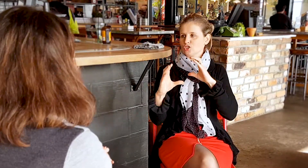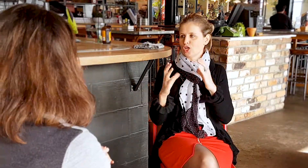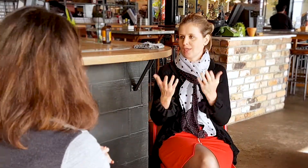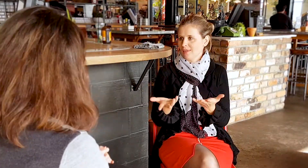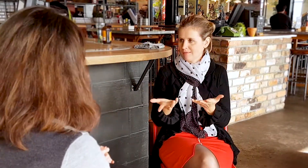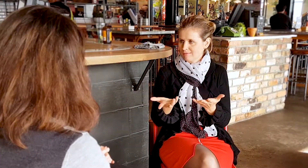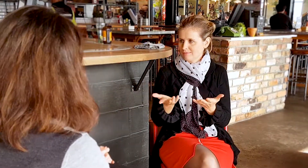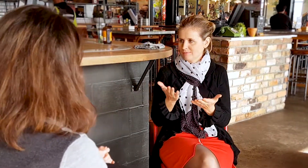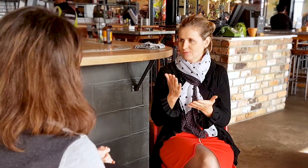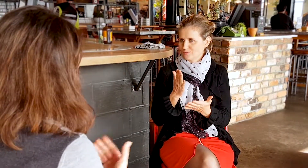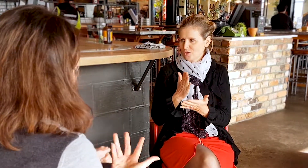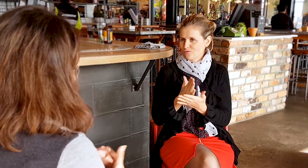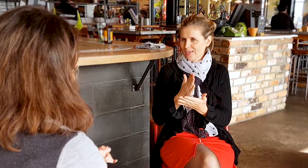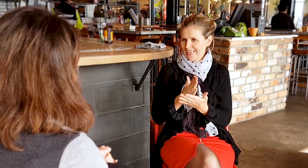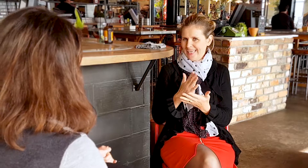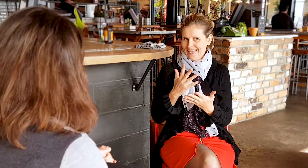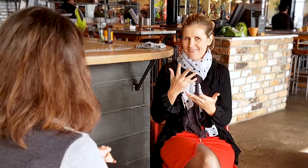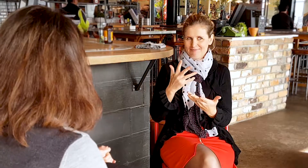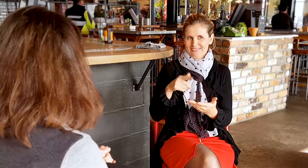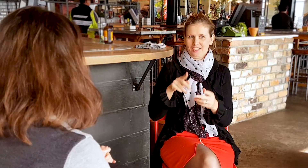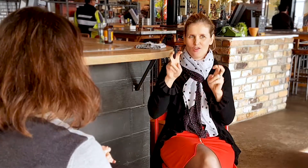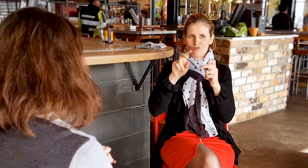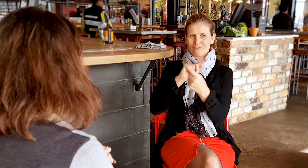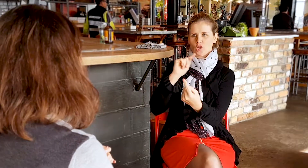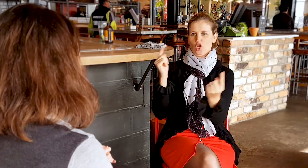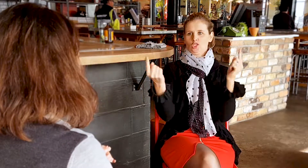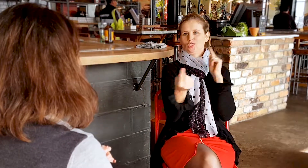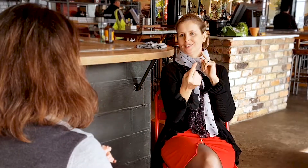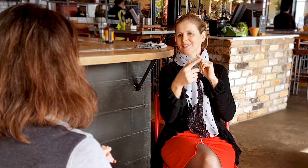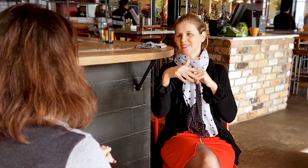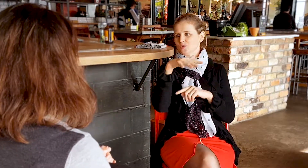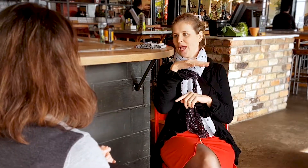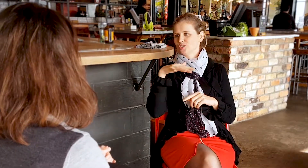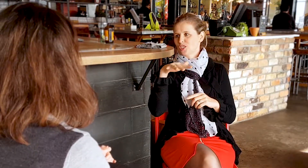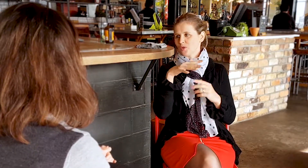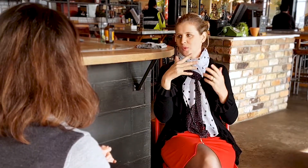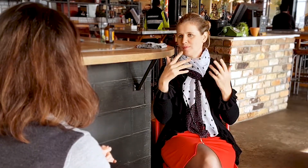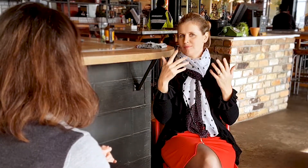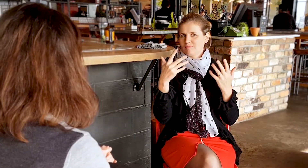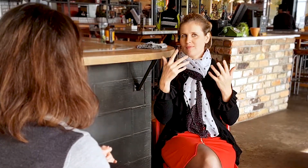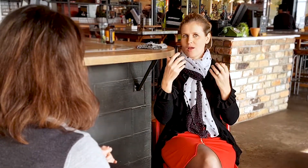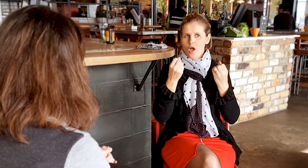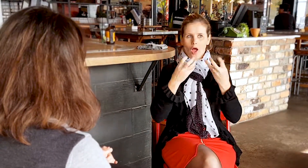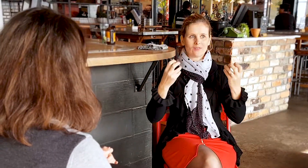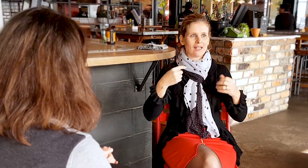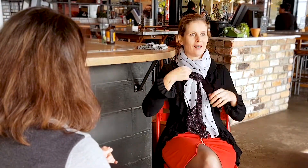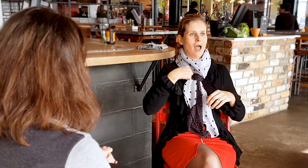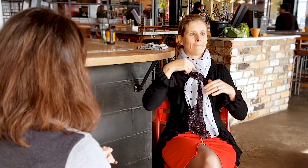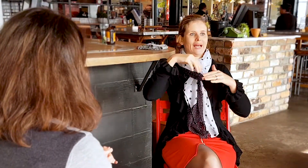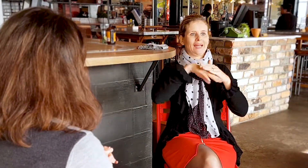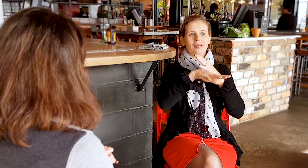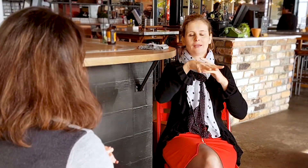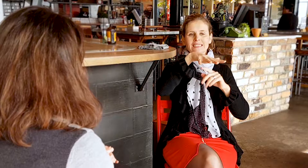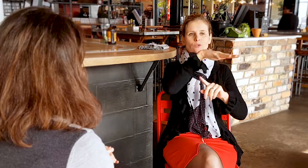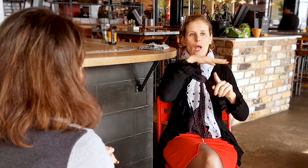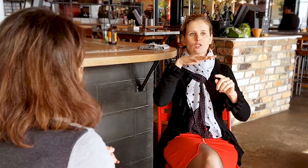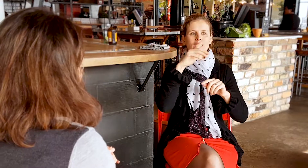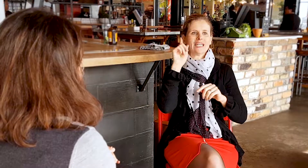must have this type of communication, with my teachers. So if we kind of reverse the situation, often I might be